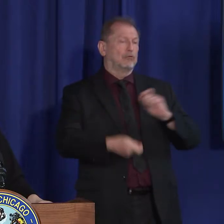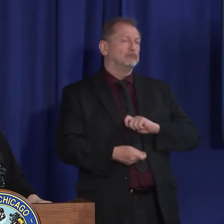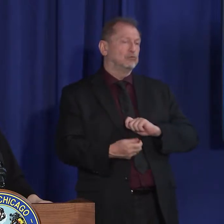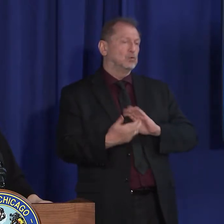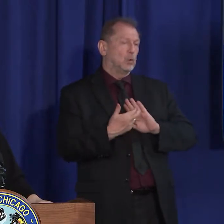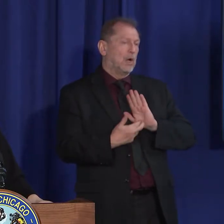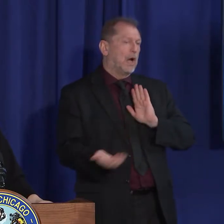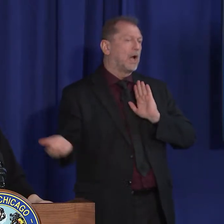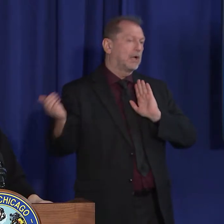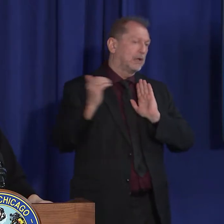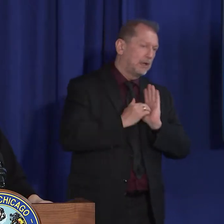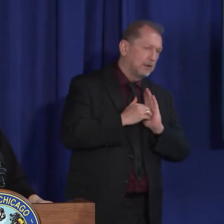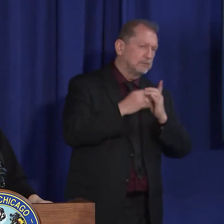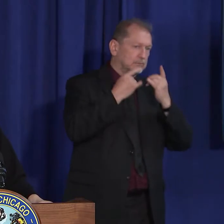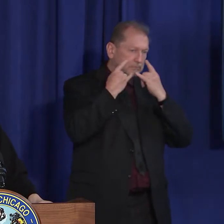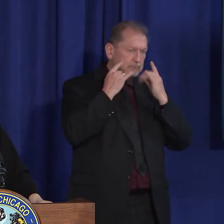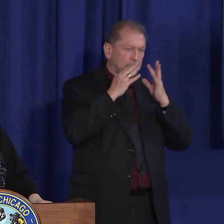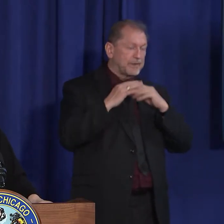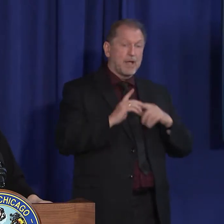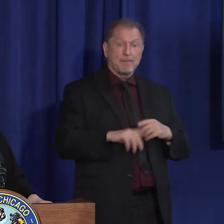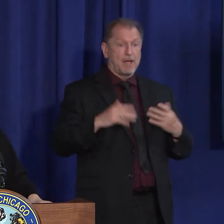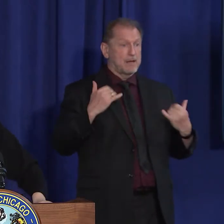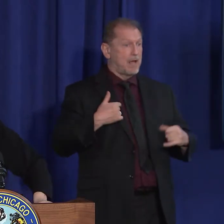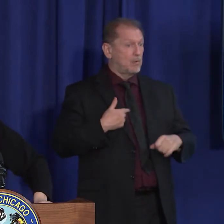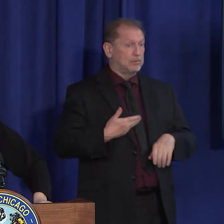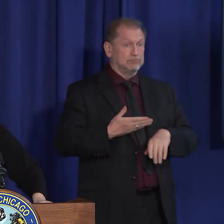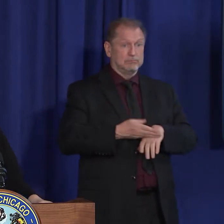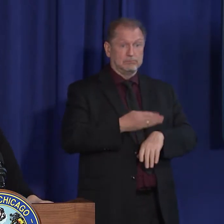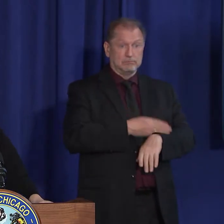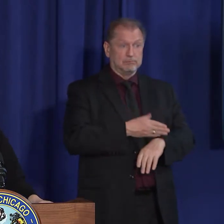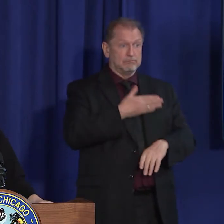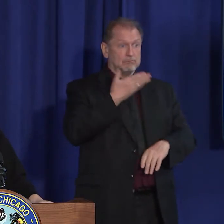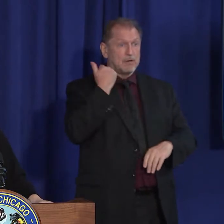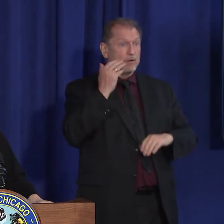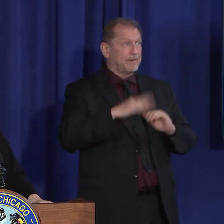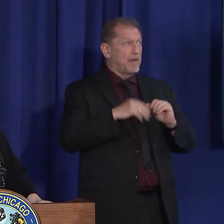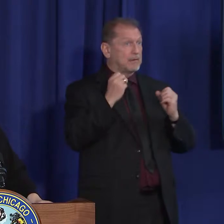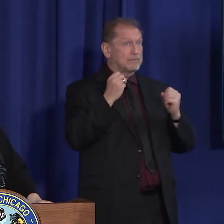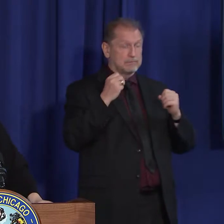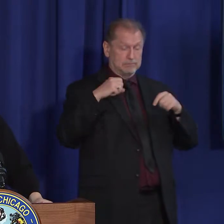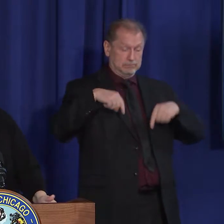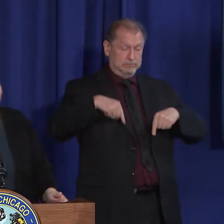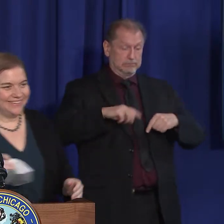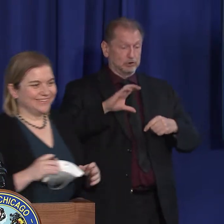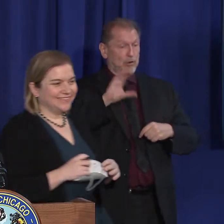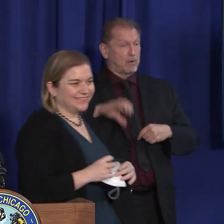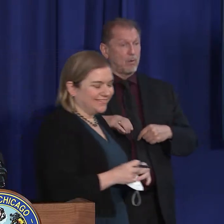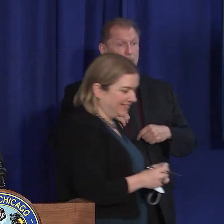I feel quite good, really, about where we are. We're doing better than most of the state, and the state's doing better than most of the region.